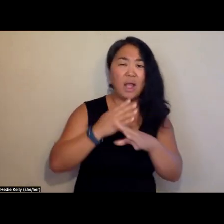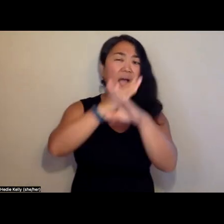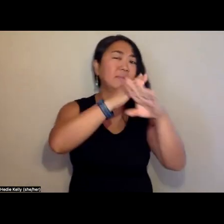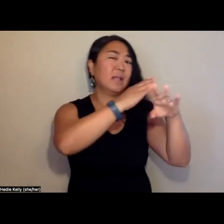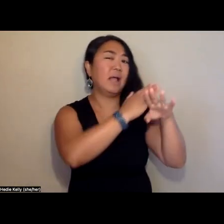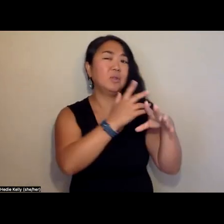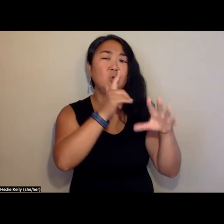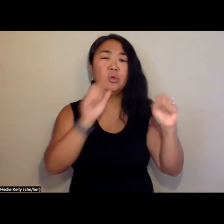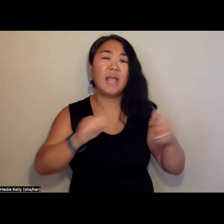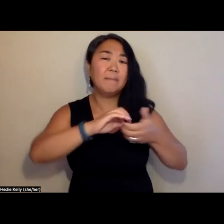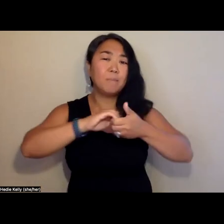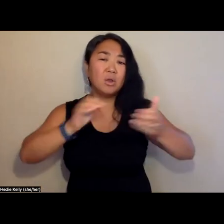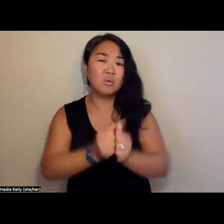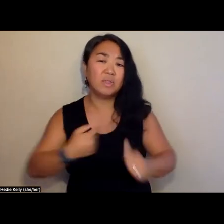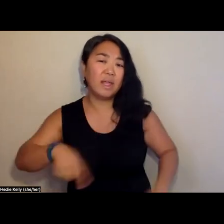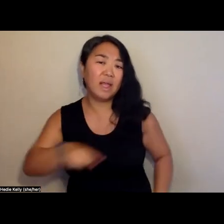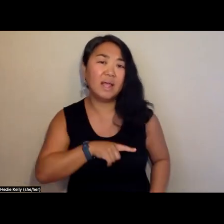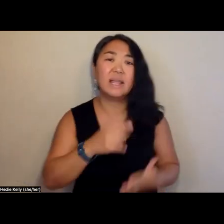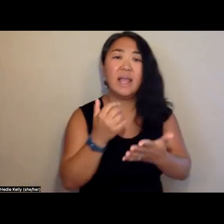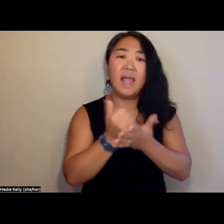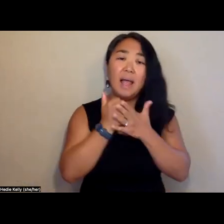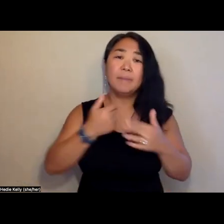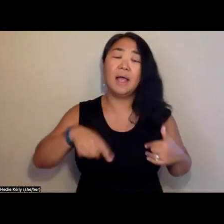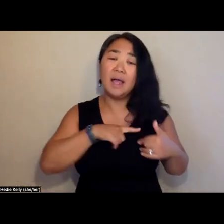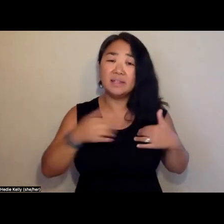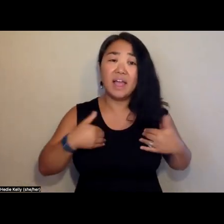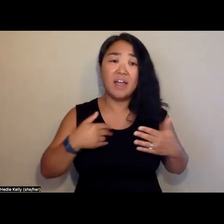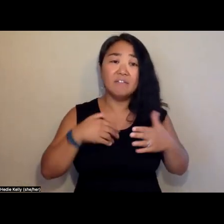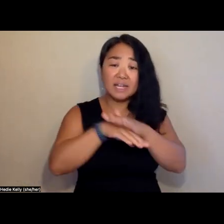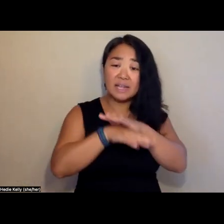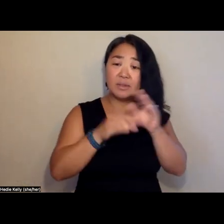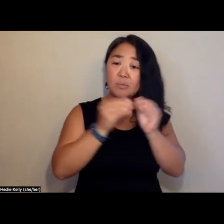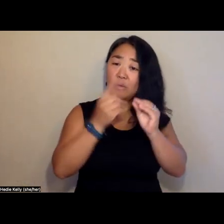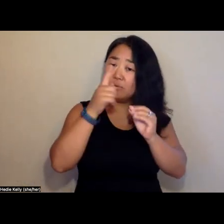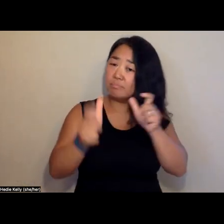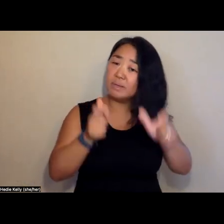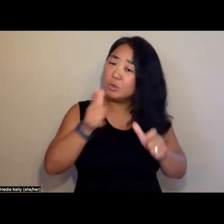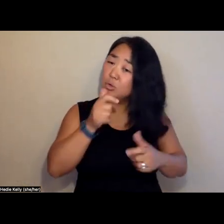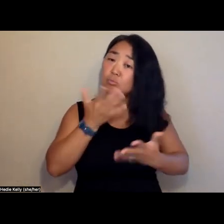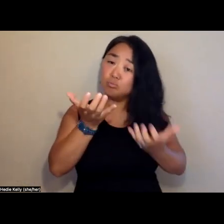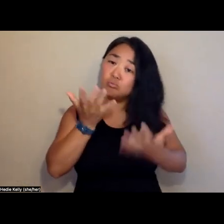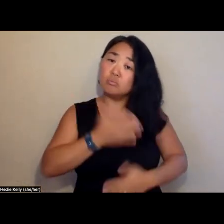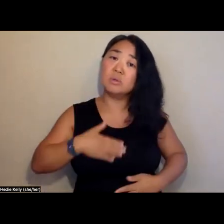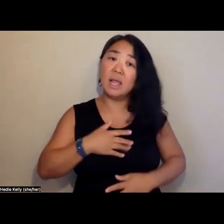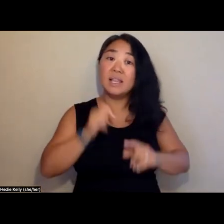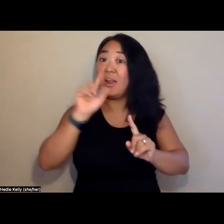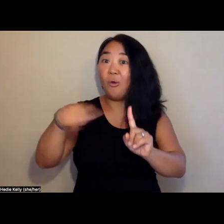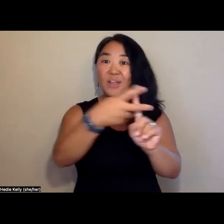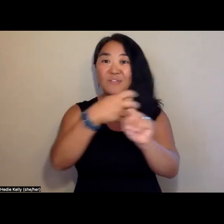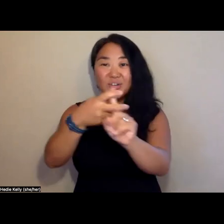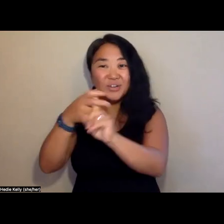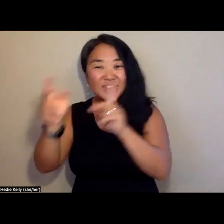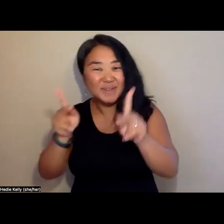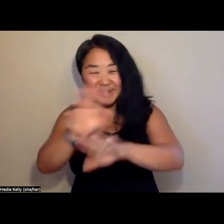partners, or what would be ways to make this project more accessible to people who would benefit from it or enjoy it. I'm not looking to just recruit people for recruiting people's sake,